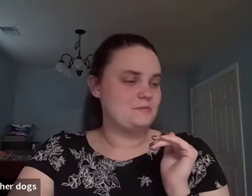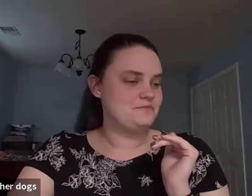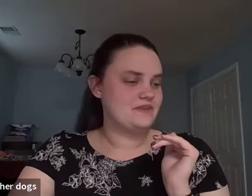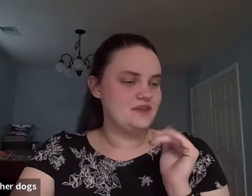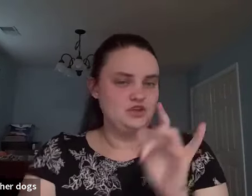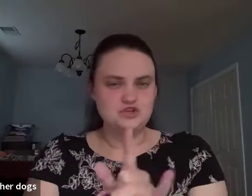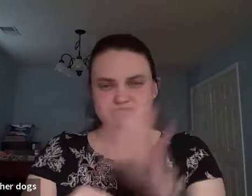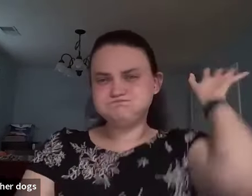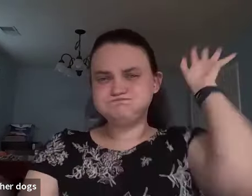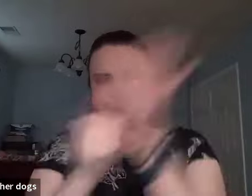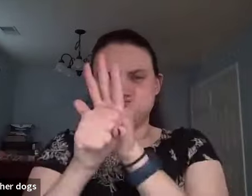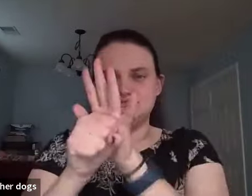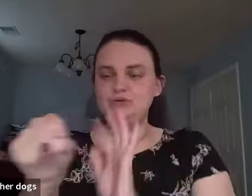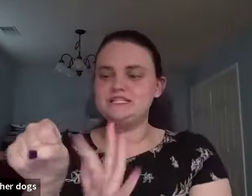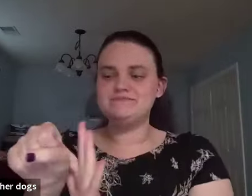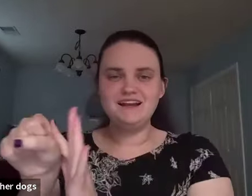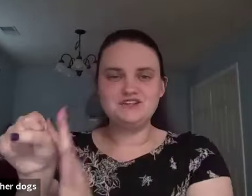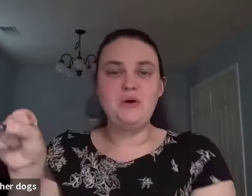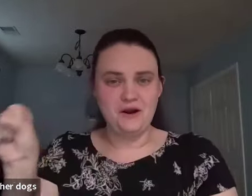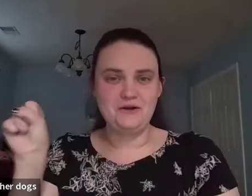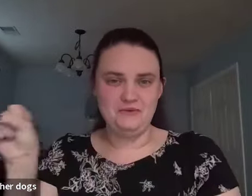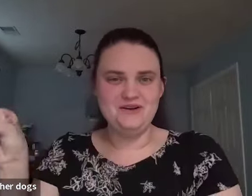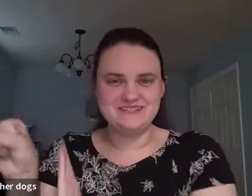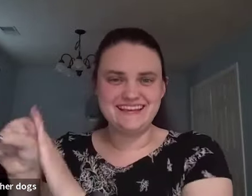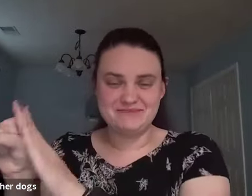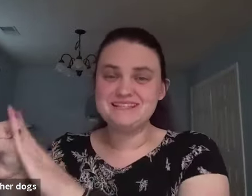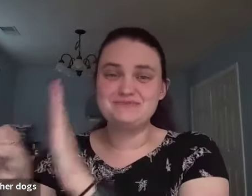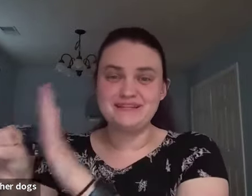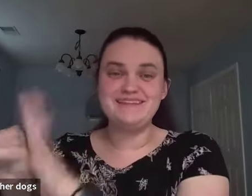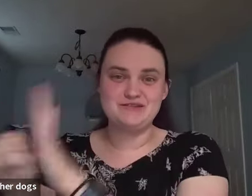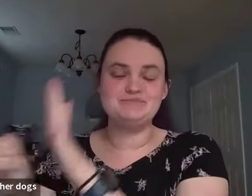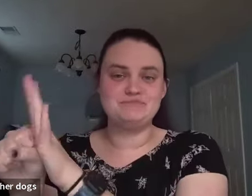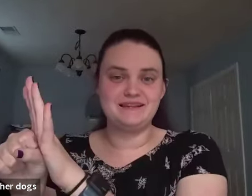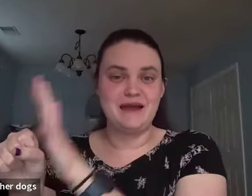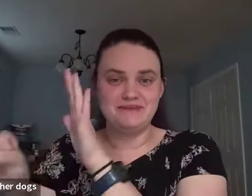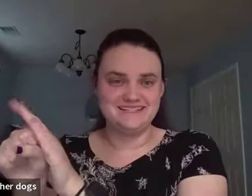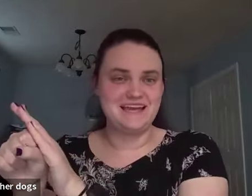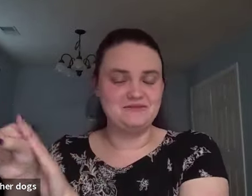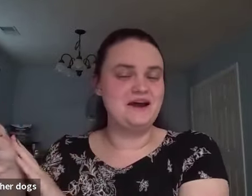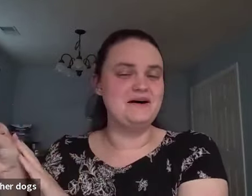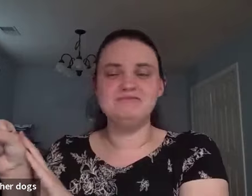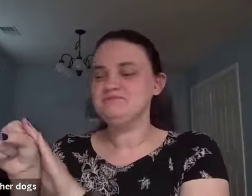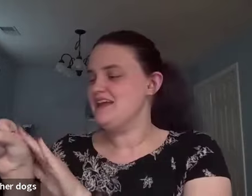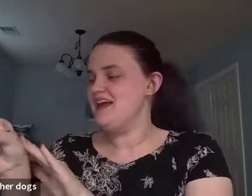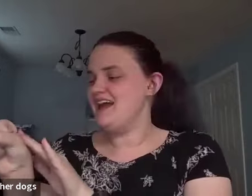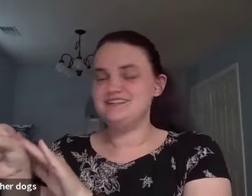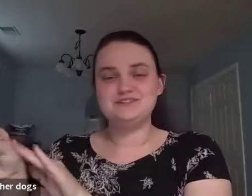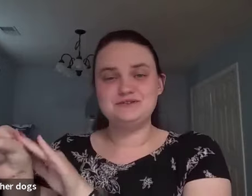where you're just you smack so hard almost like it makes a really loud clapping sound. And